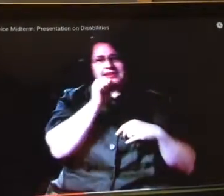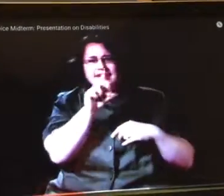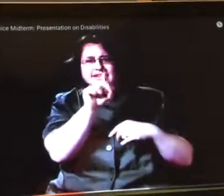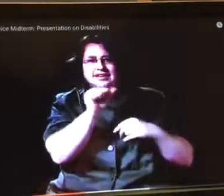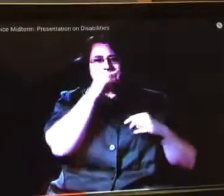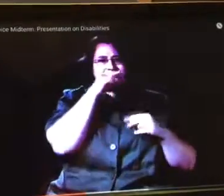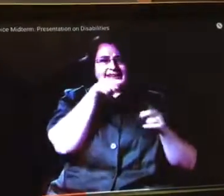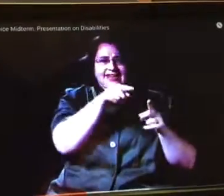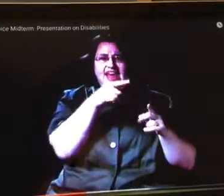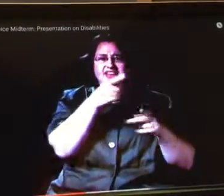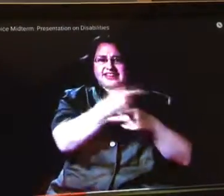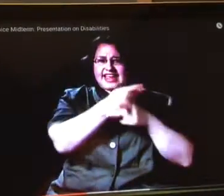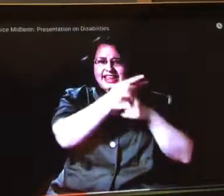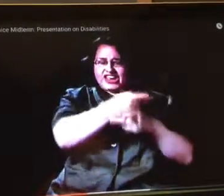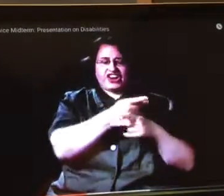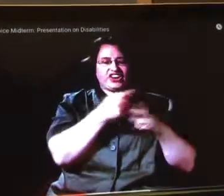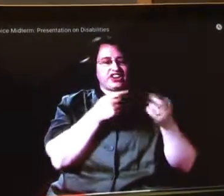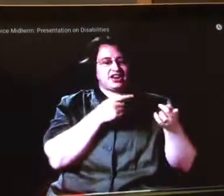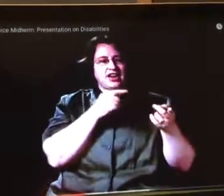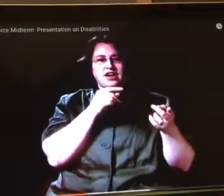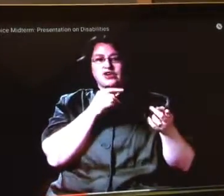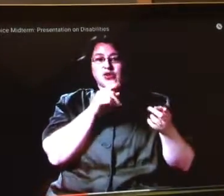handicapped people who need wheelchairs, but